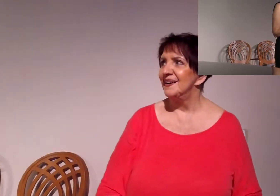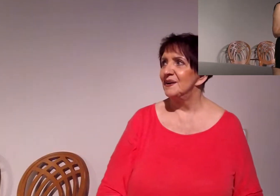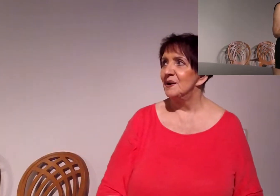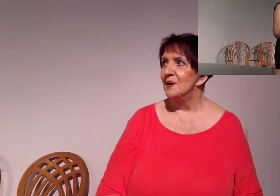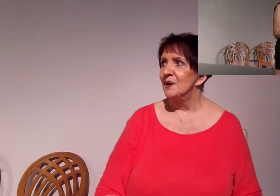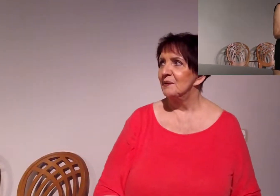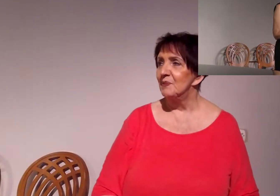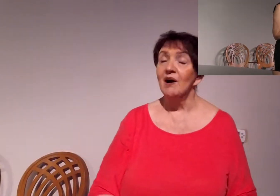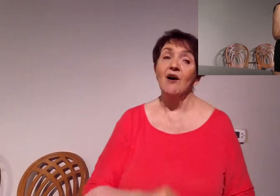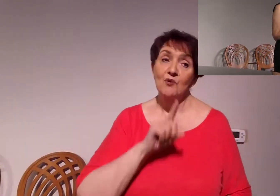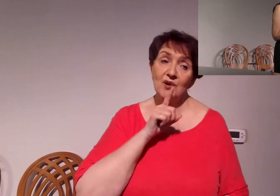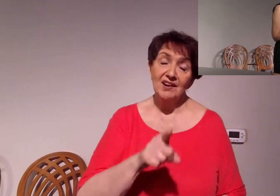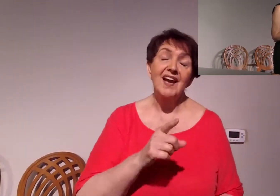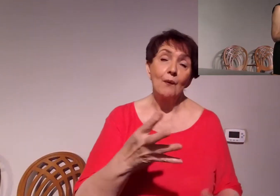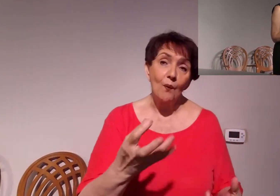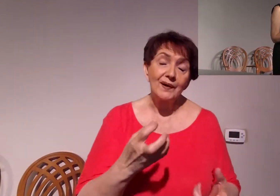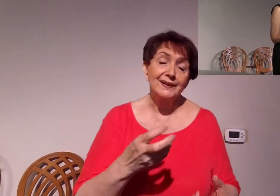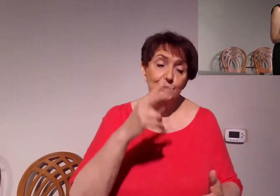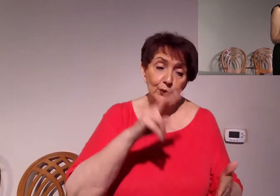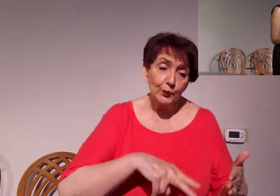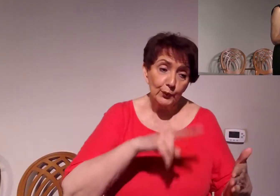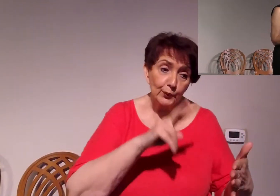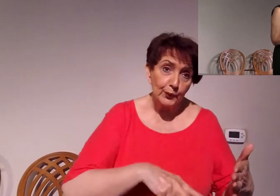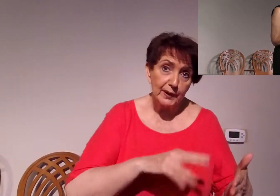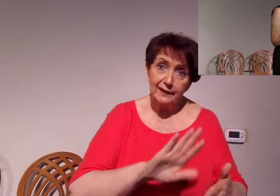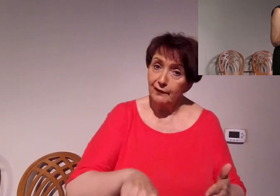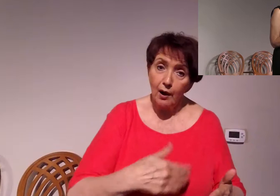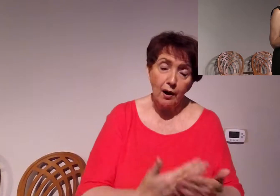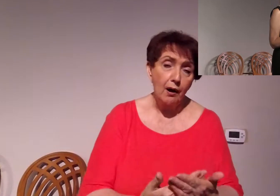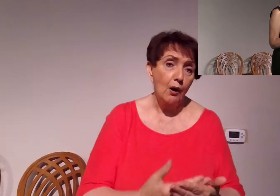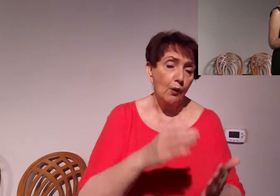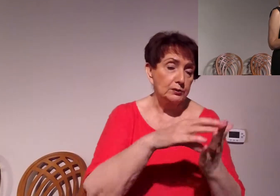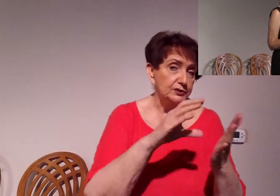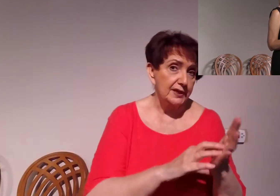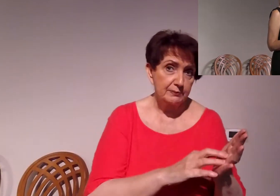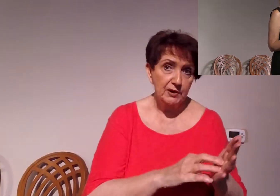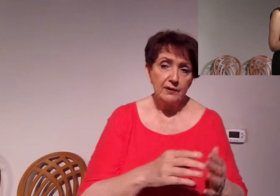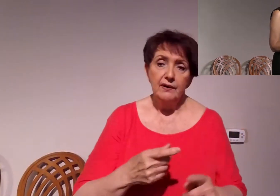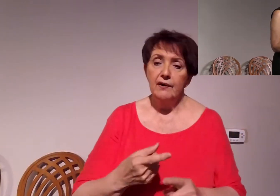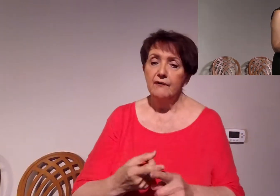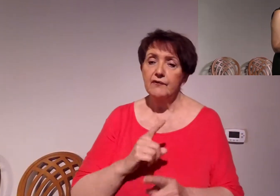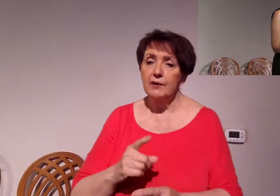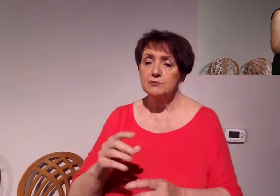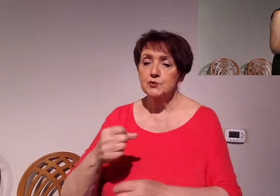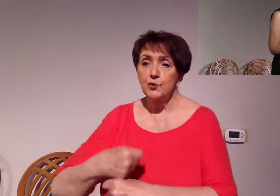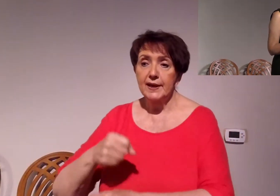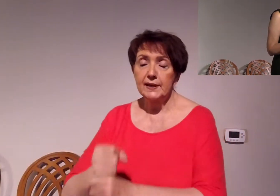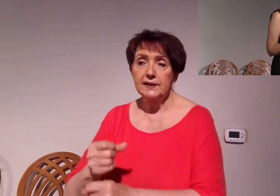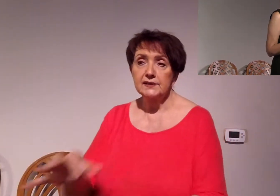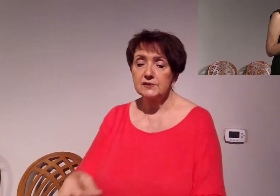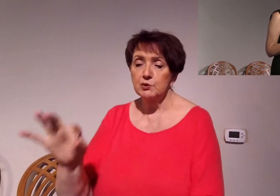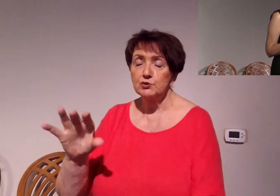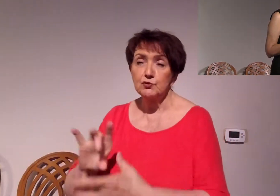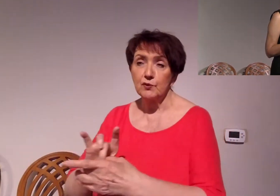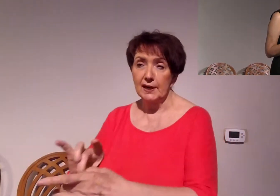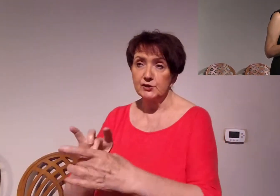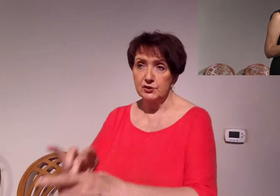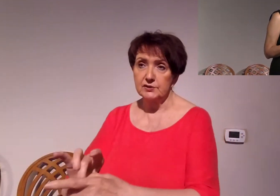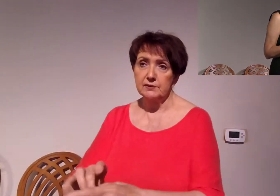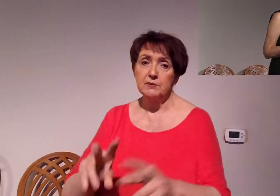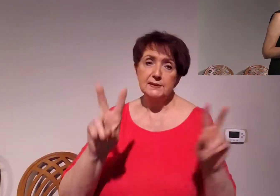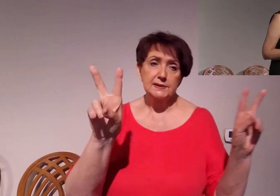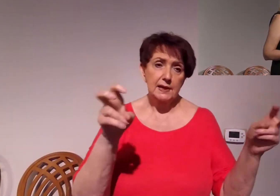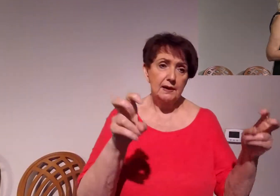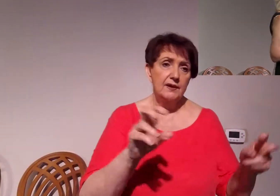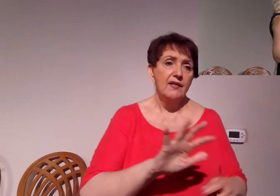the entire chapter for you from creating a spiritual relationship, and it is entitled "The